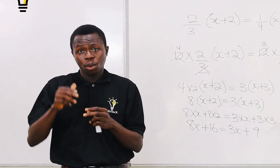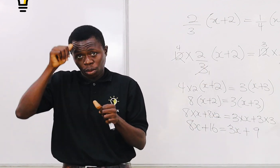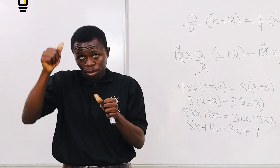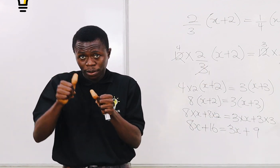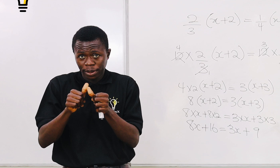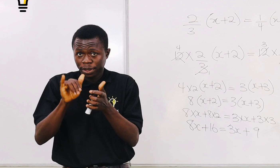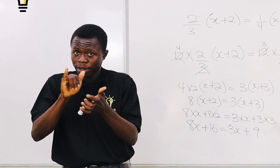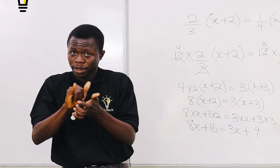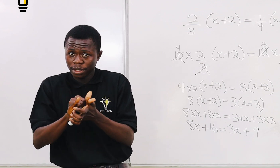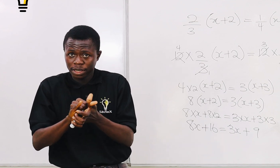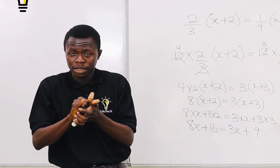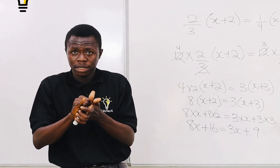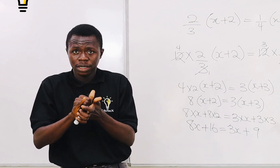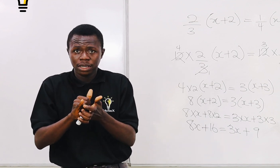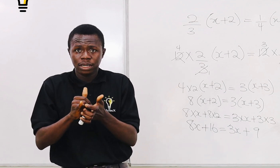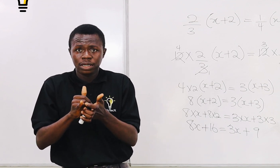So remember